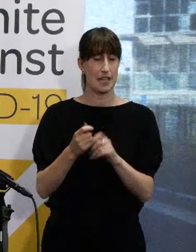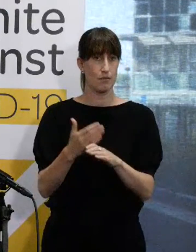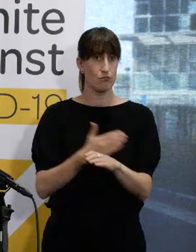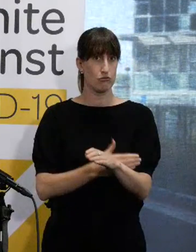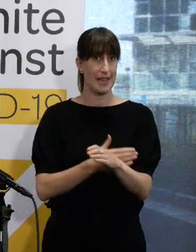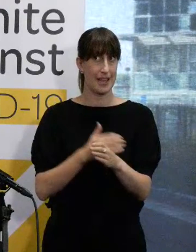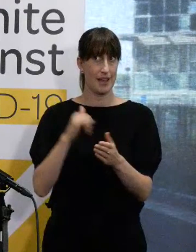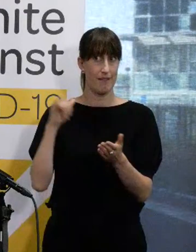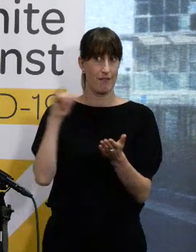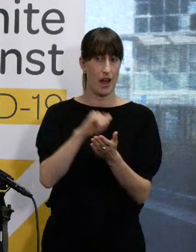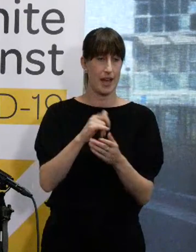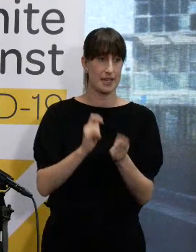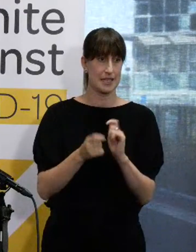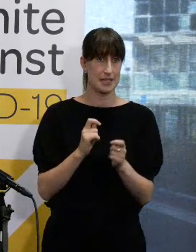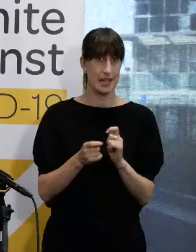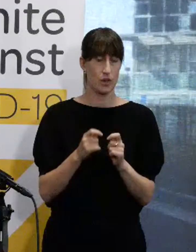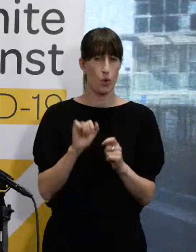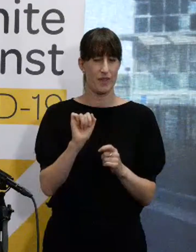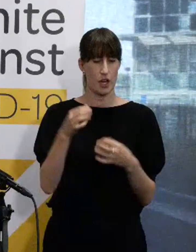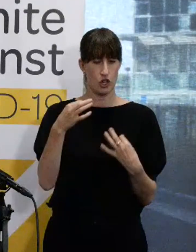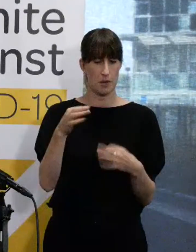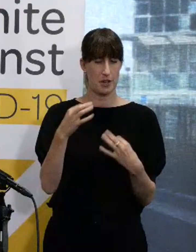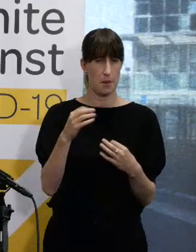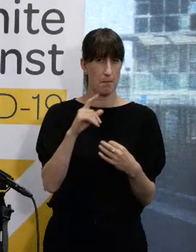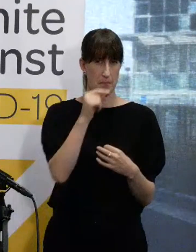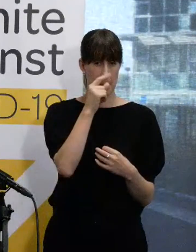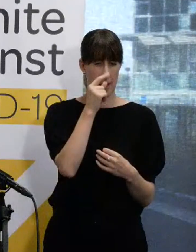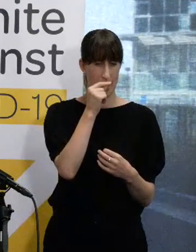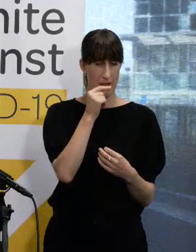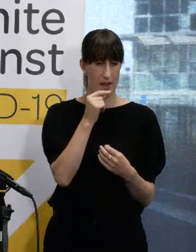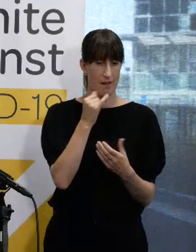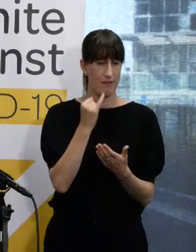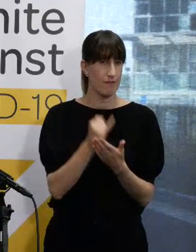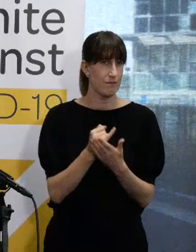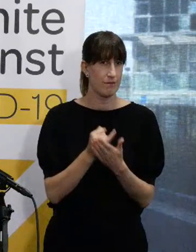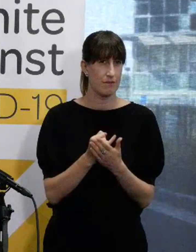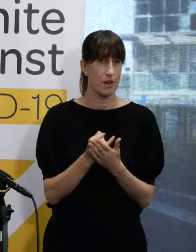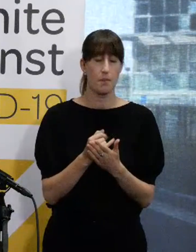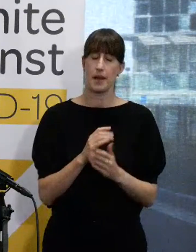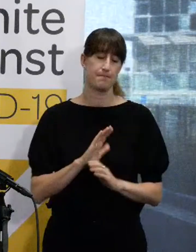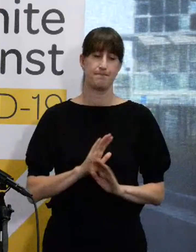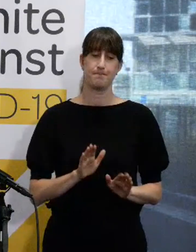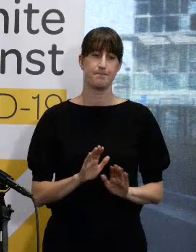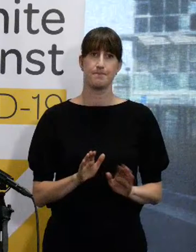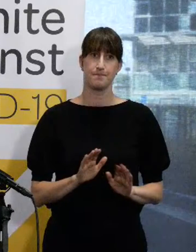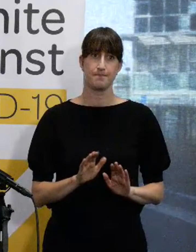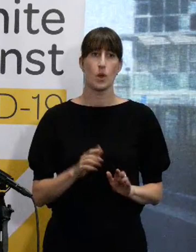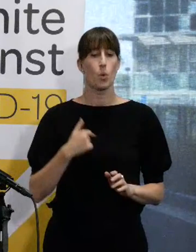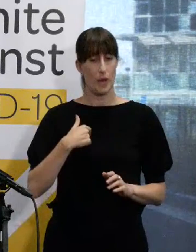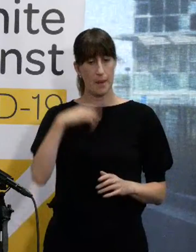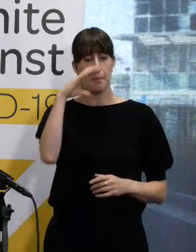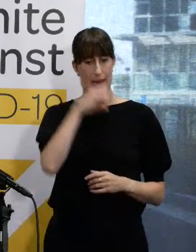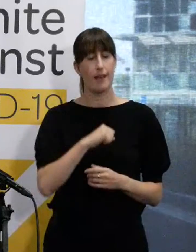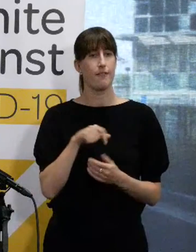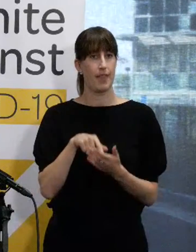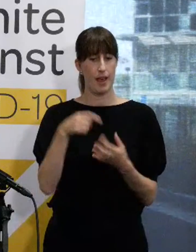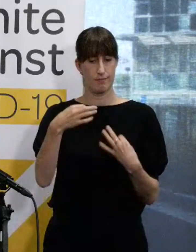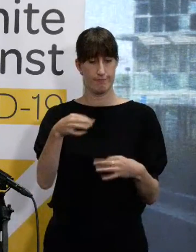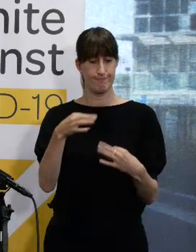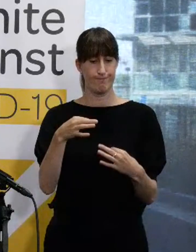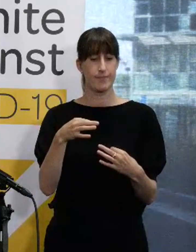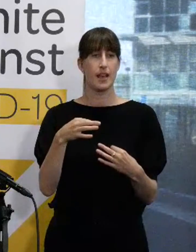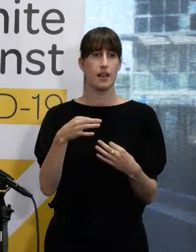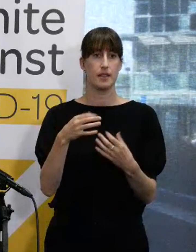there's nothing to suggest that is the case. Our conclusion was that because of the high rates of infection, people were being infected subsequent to their pre-departure